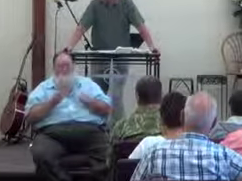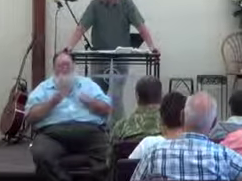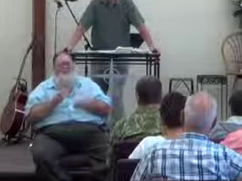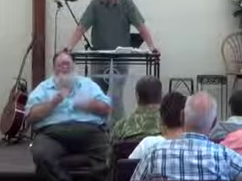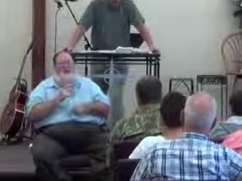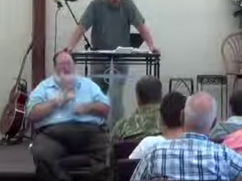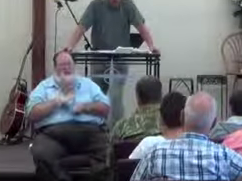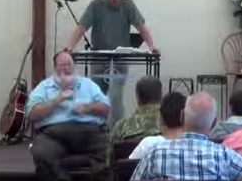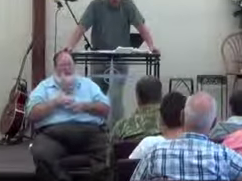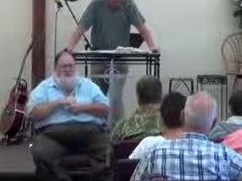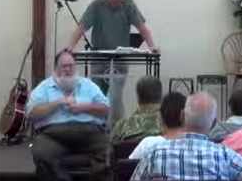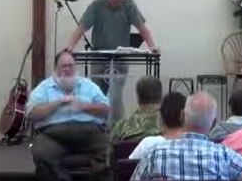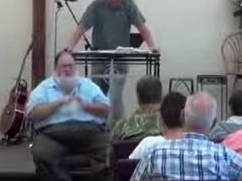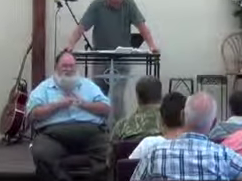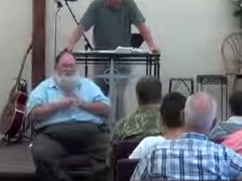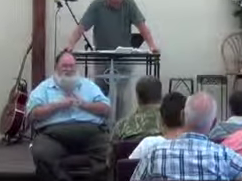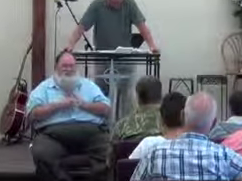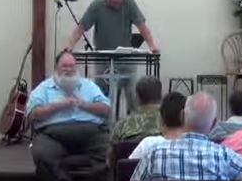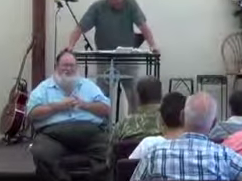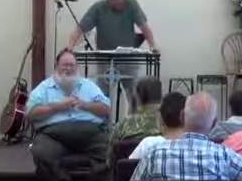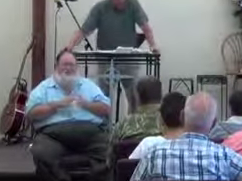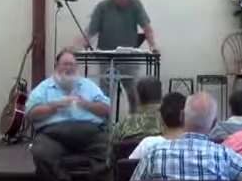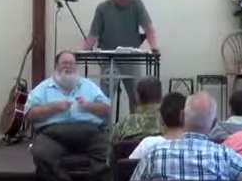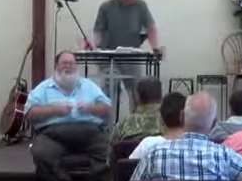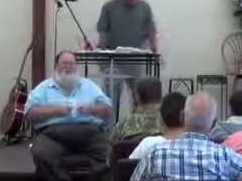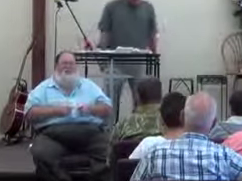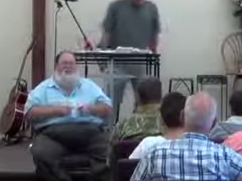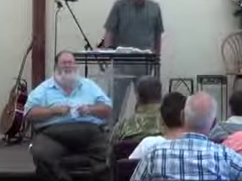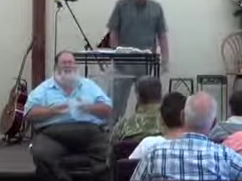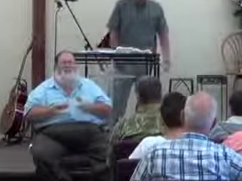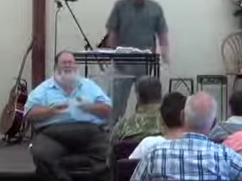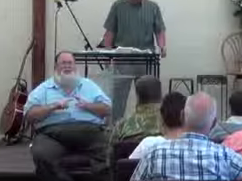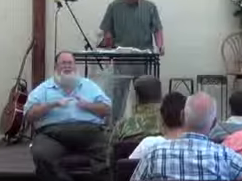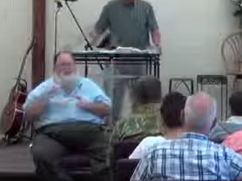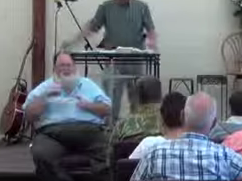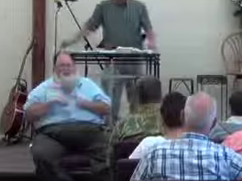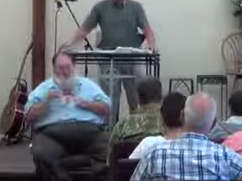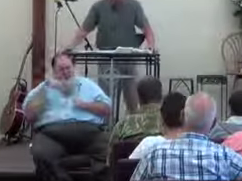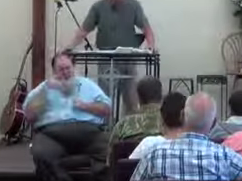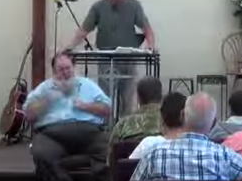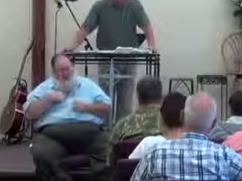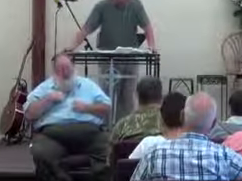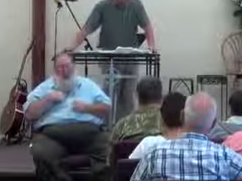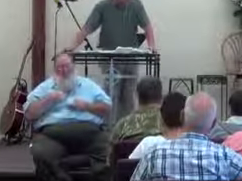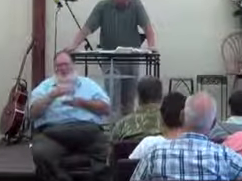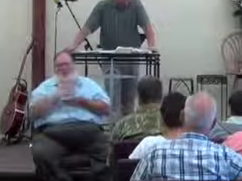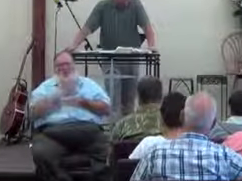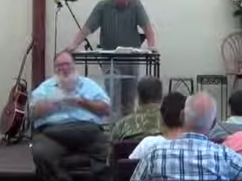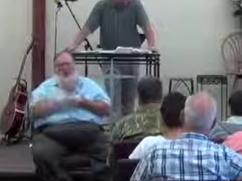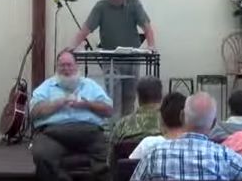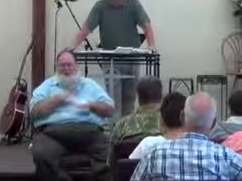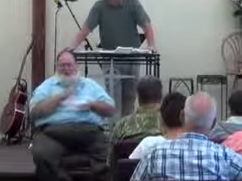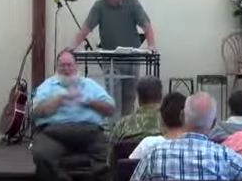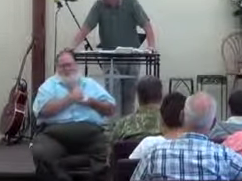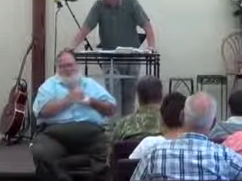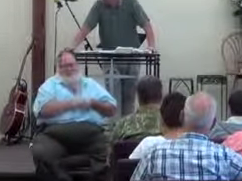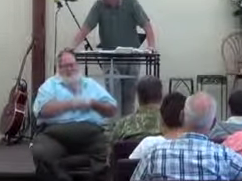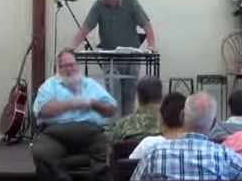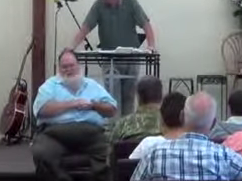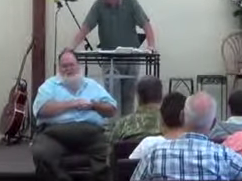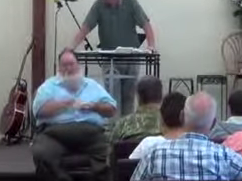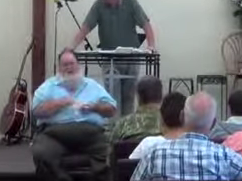like the immature Christian, you know, I deserve this. I deserve this. I want us to mature in our faith, and I want God to be our